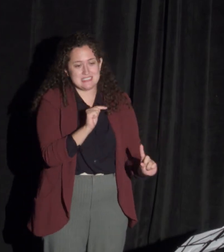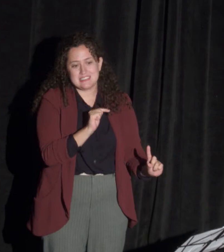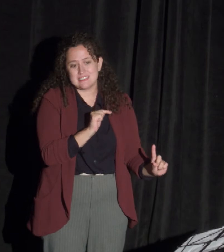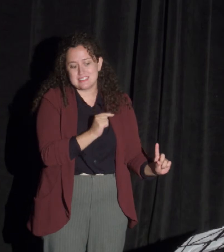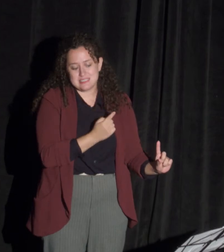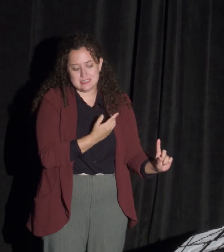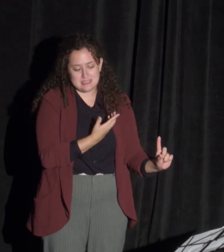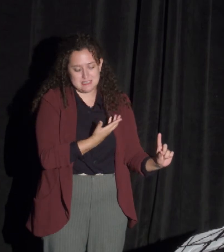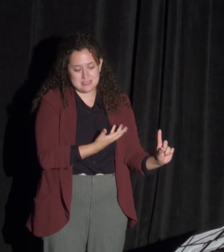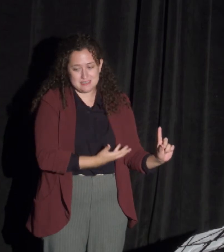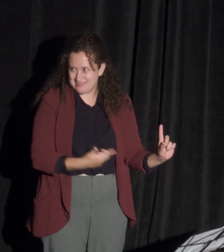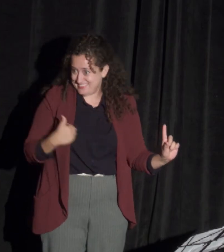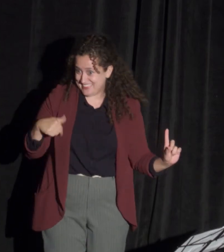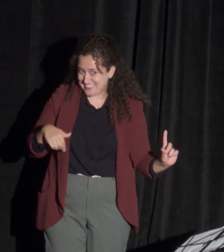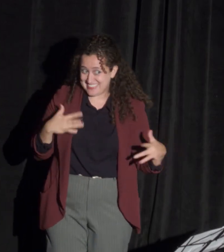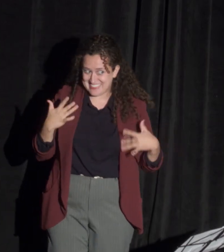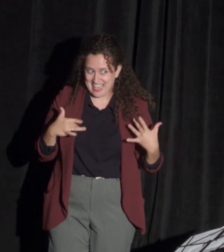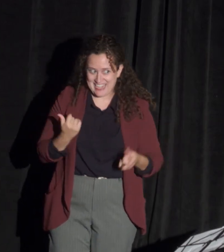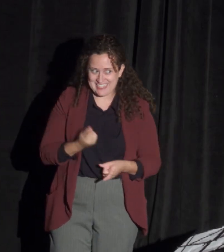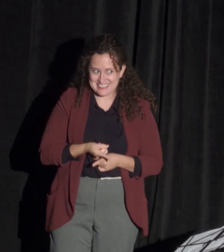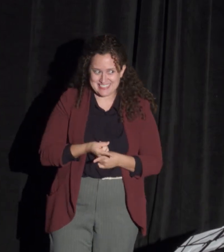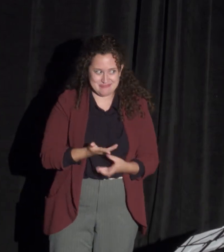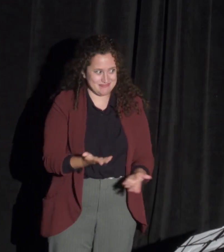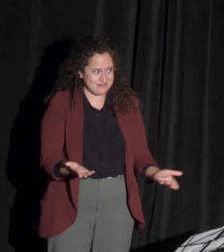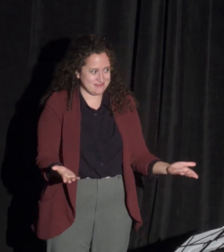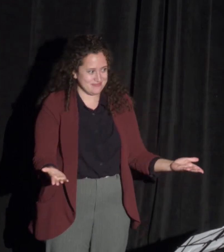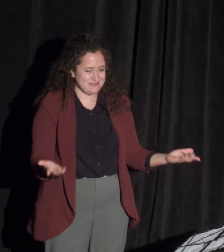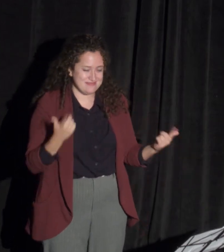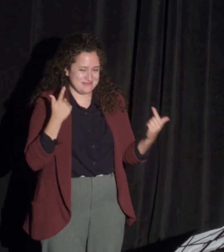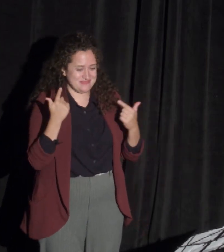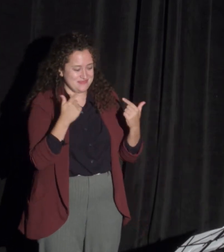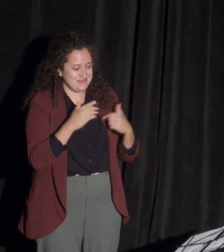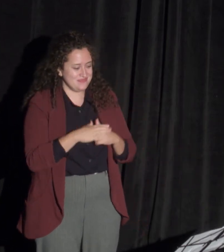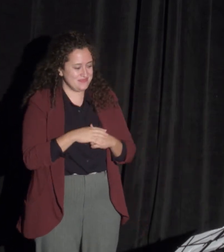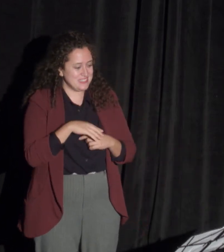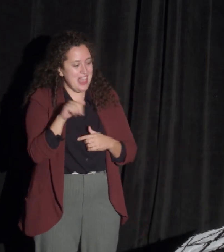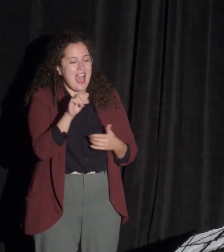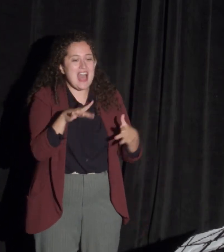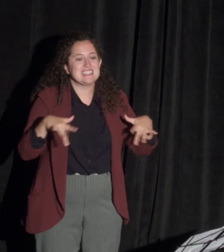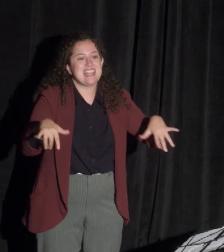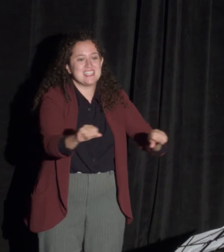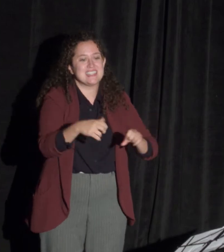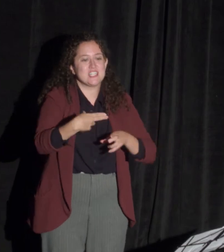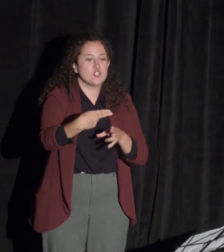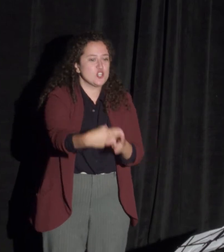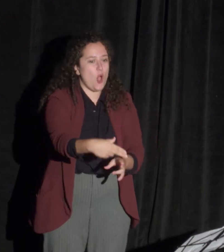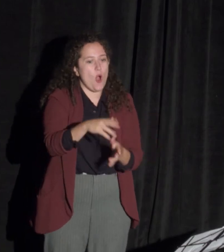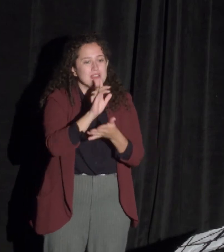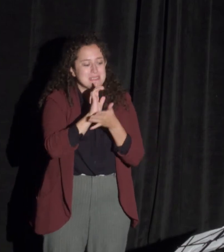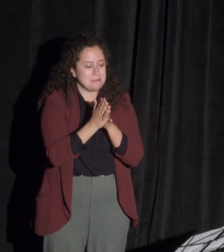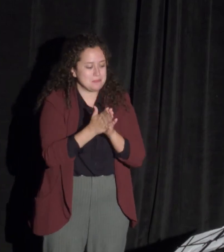This is exciting, isn't it? A Desolation Called Peace by Arkady Martine.